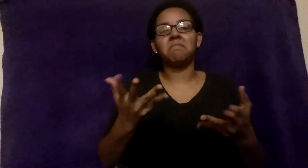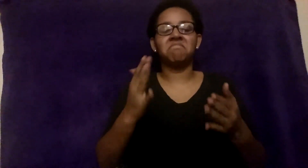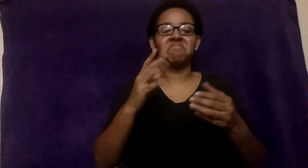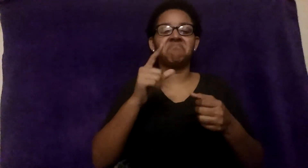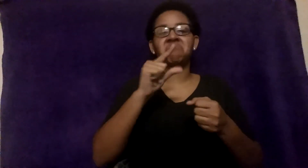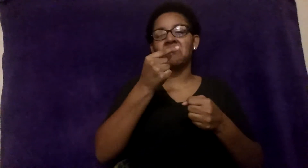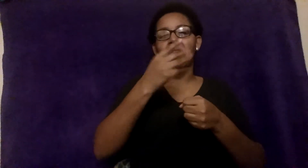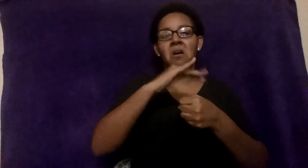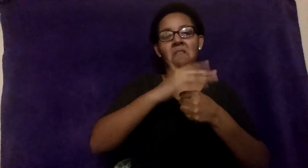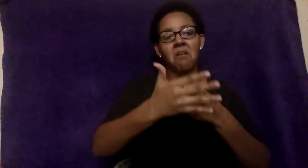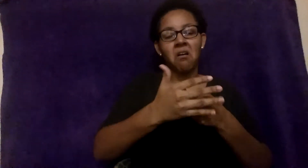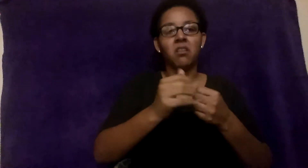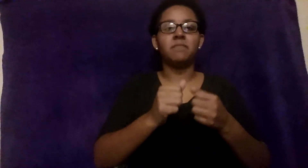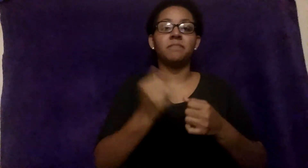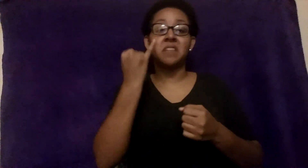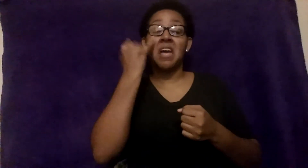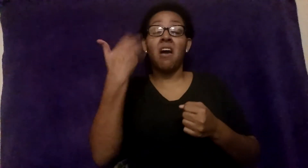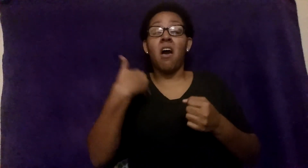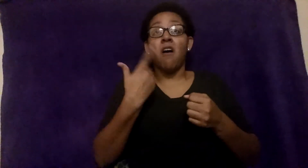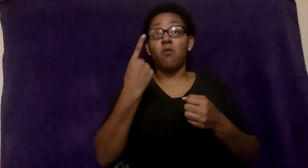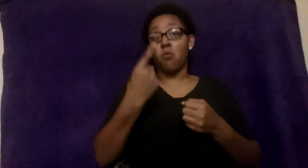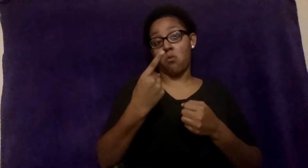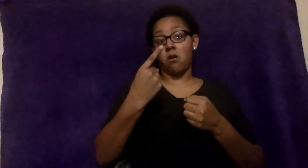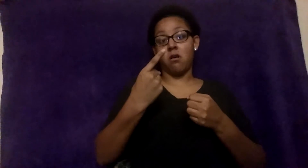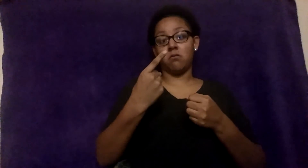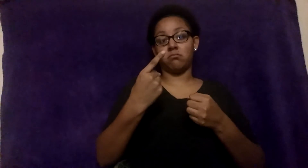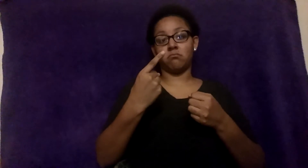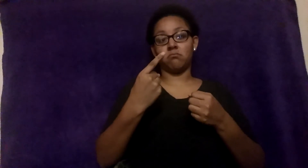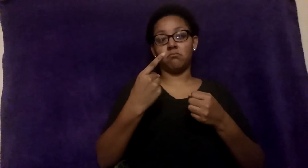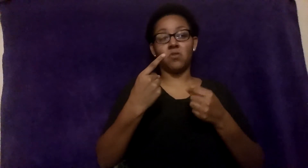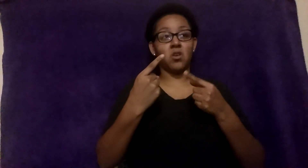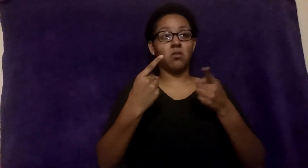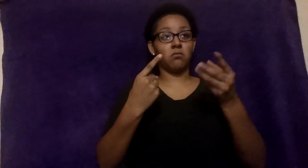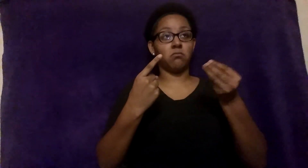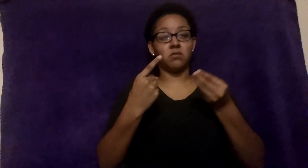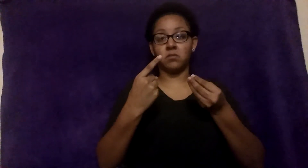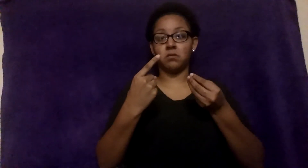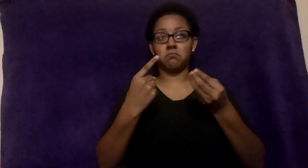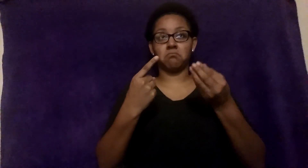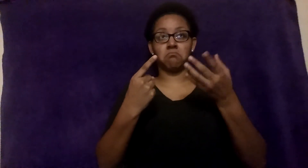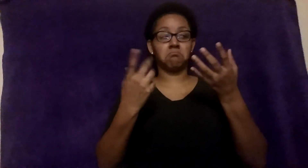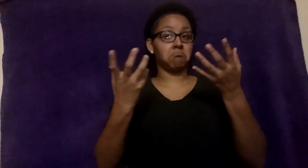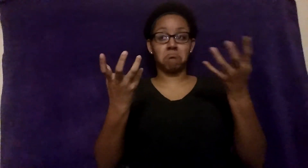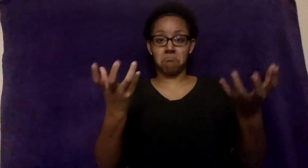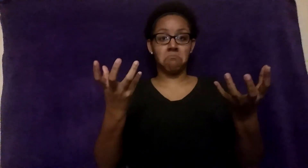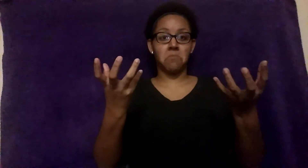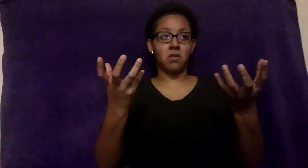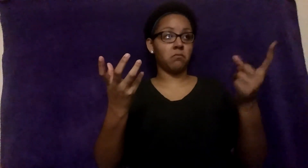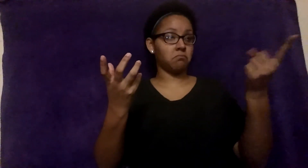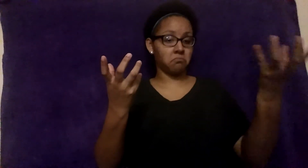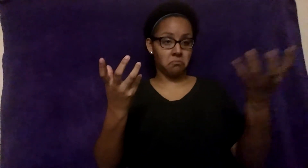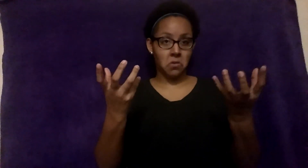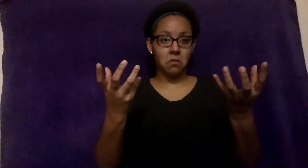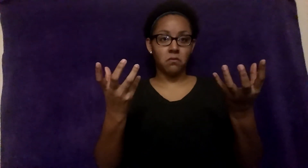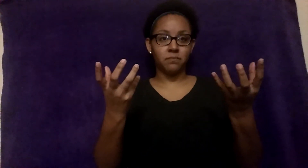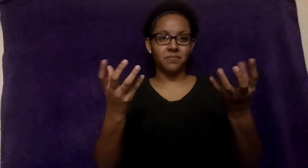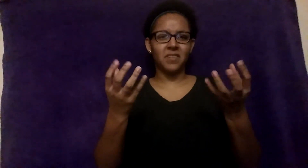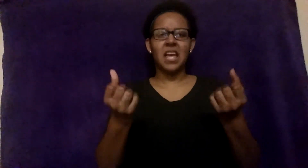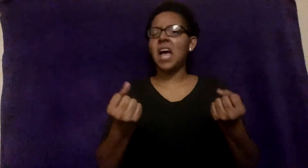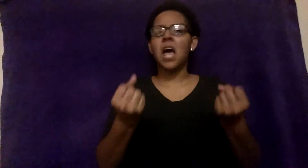avocado. If I have one avocado, and then you were to give me another avocado, how many avocados do I